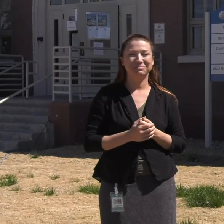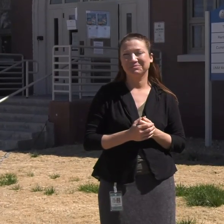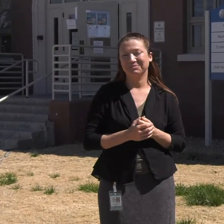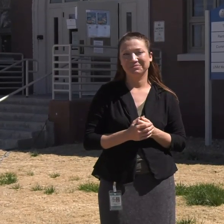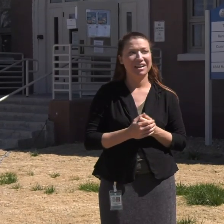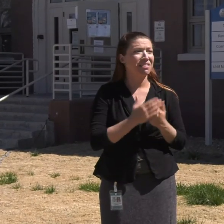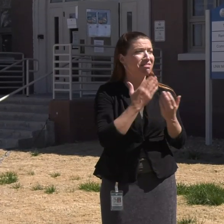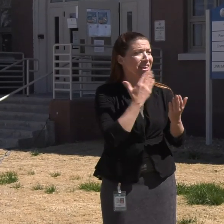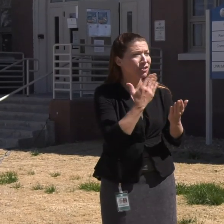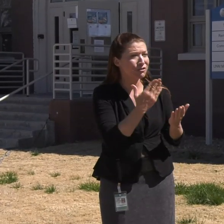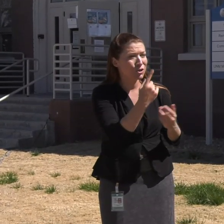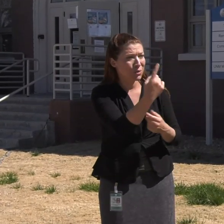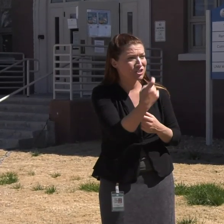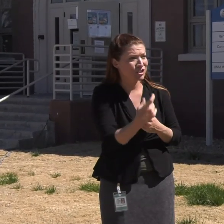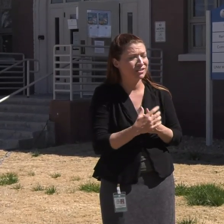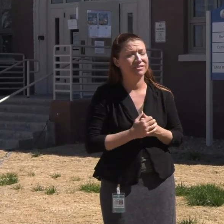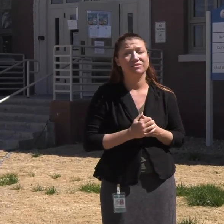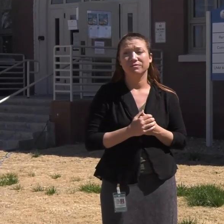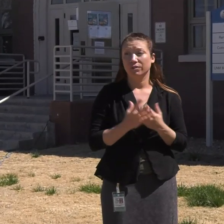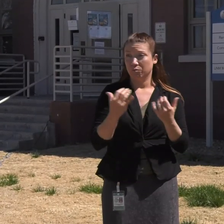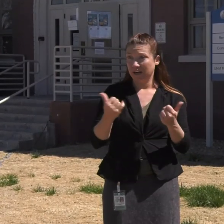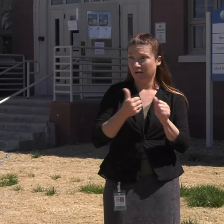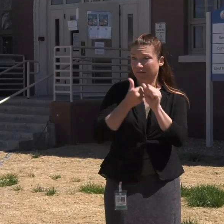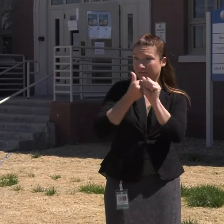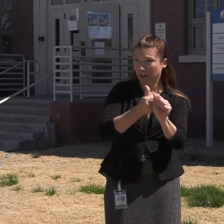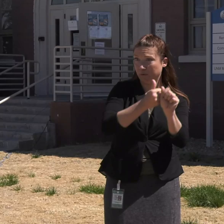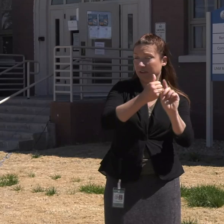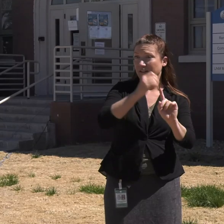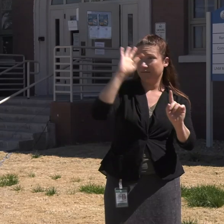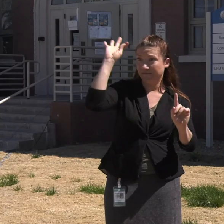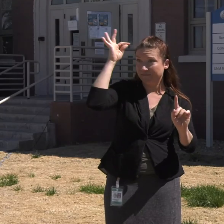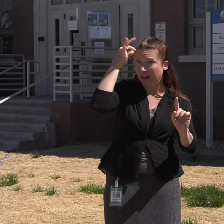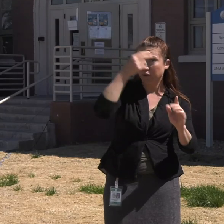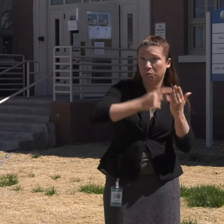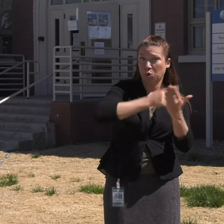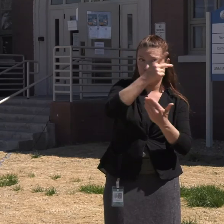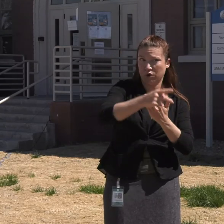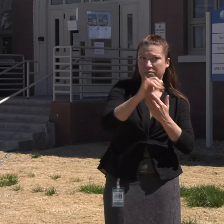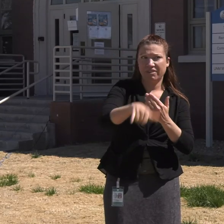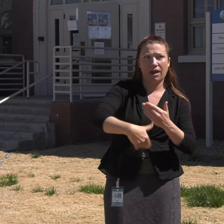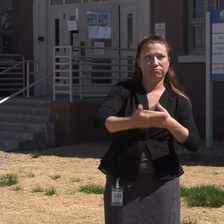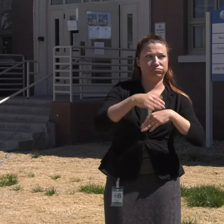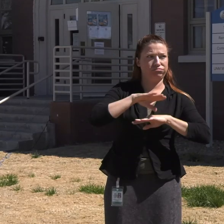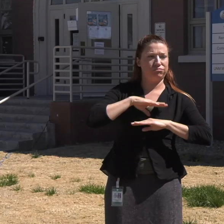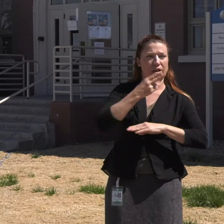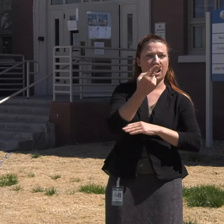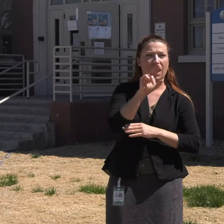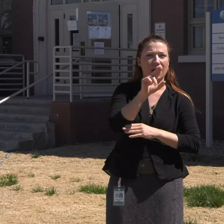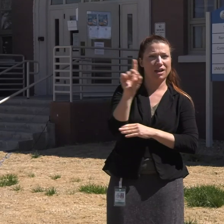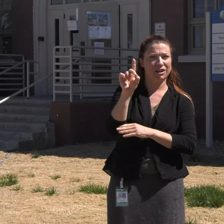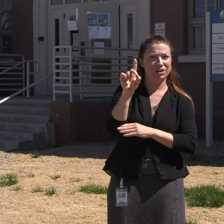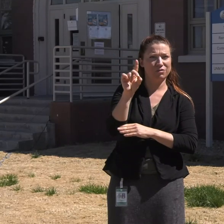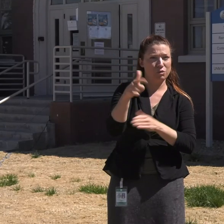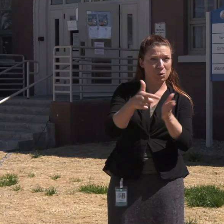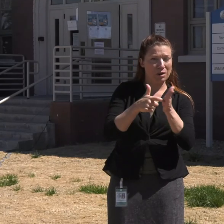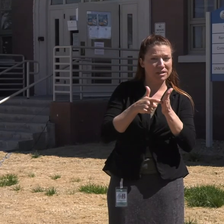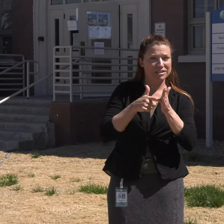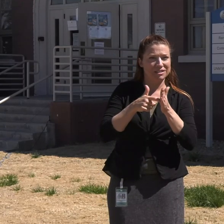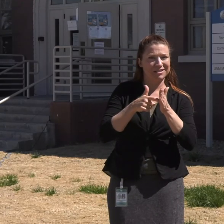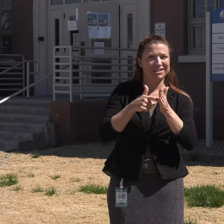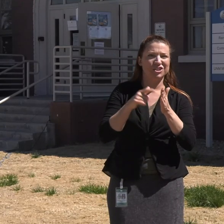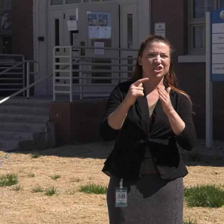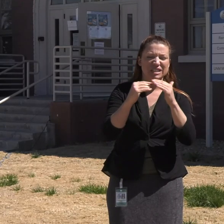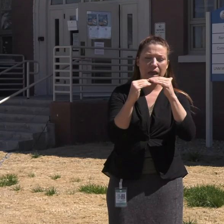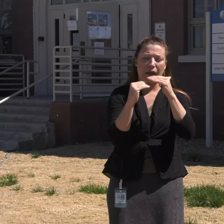Thank you for that question. So currently under our federal program that meets the HUD requirements for eviction prevention, we have just under $47,000 remaining in